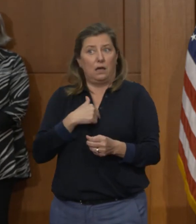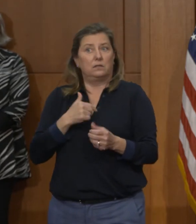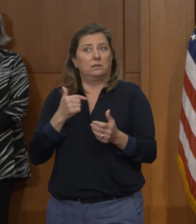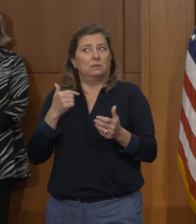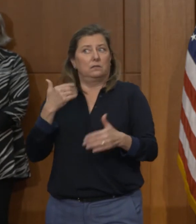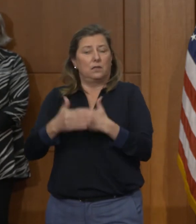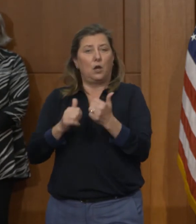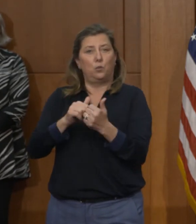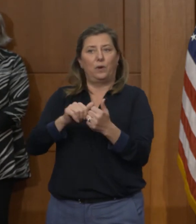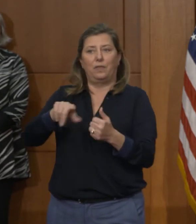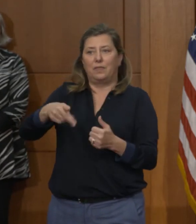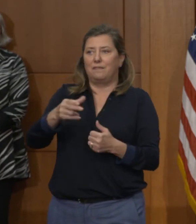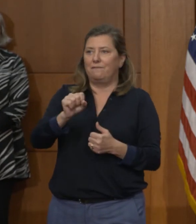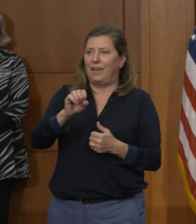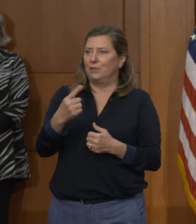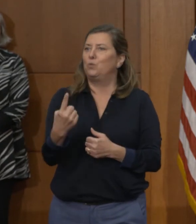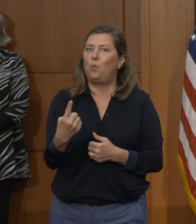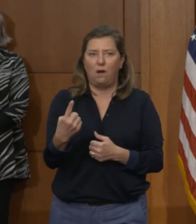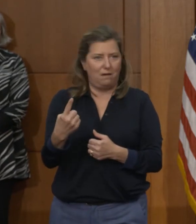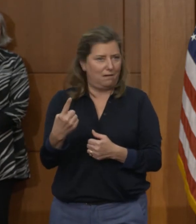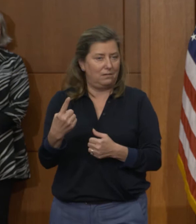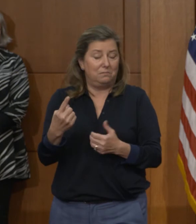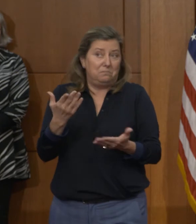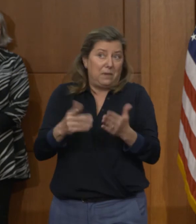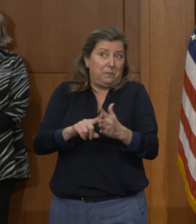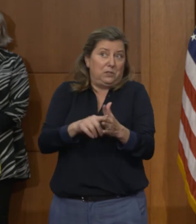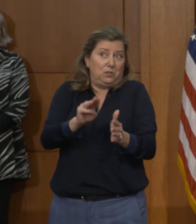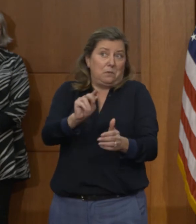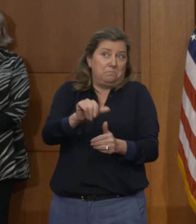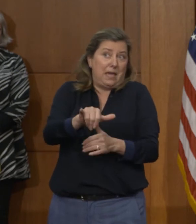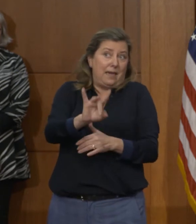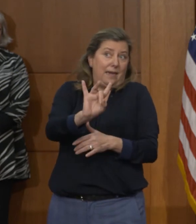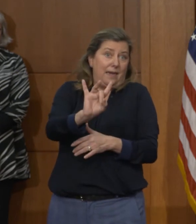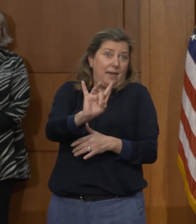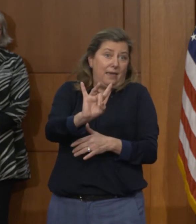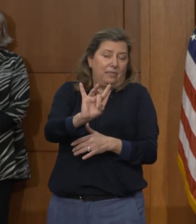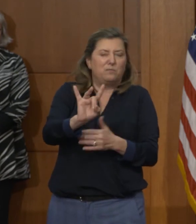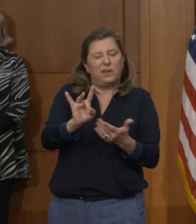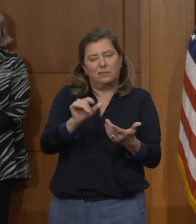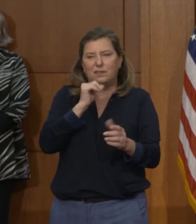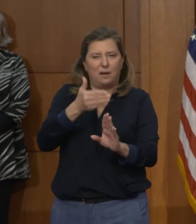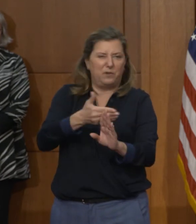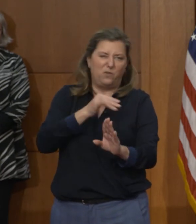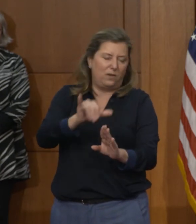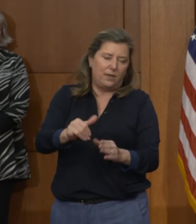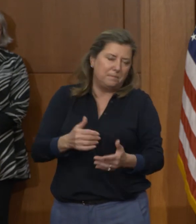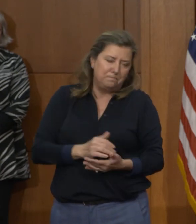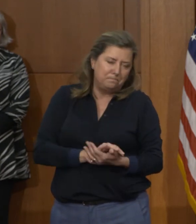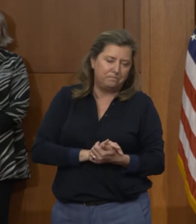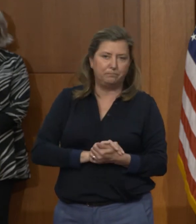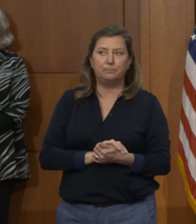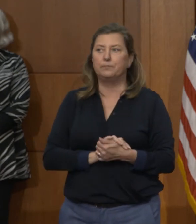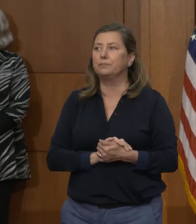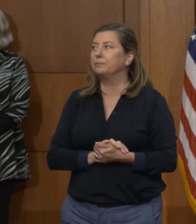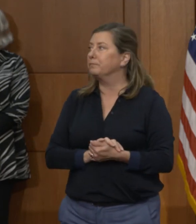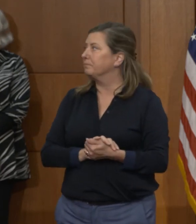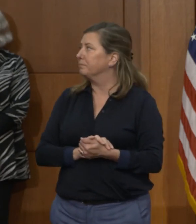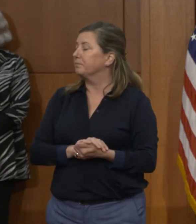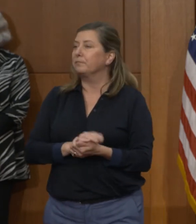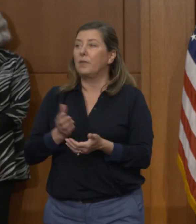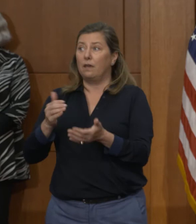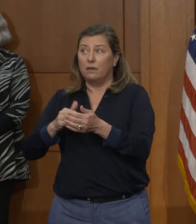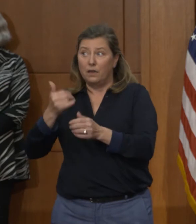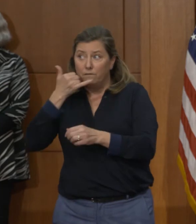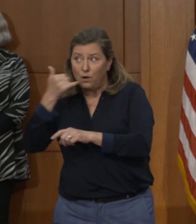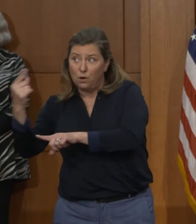into phase one as soon as May the 8th, but certainly no sooner than that. We're going to do another one on the phone, and